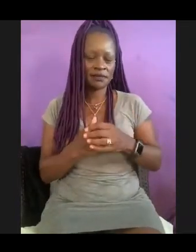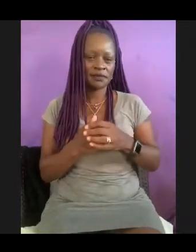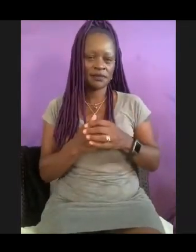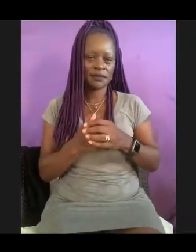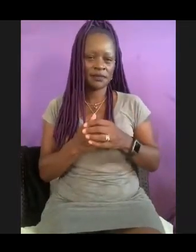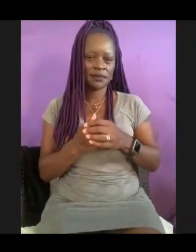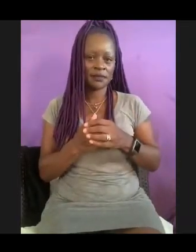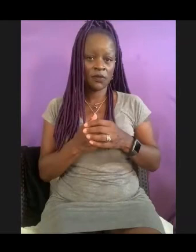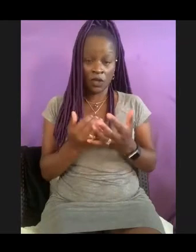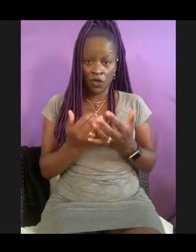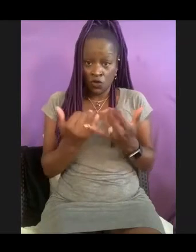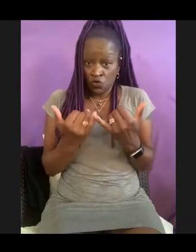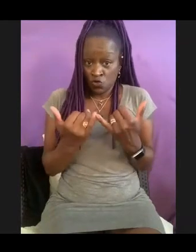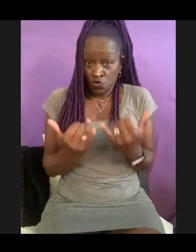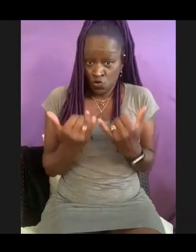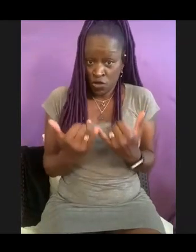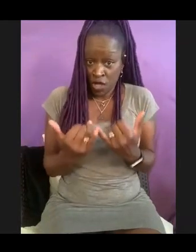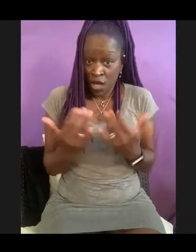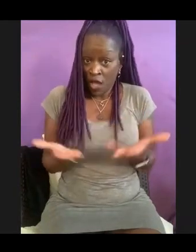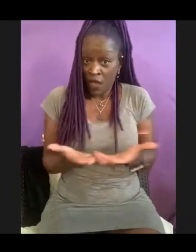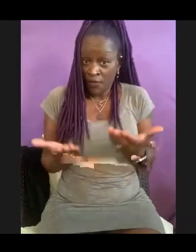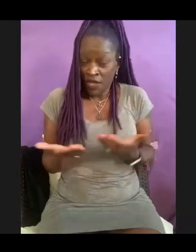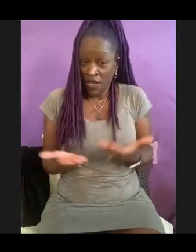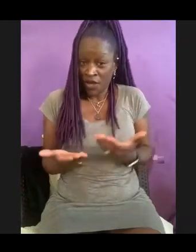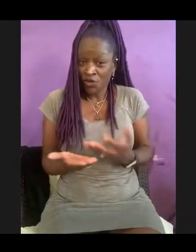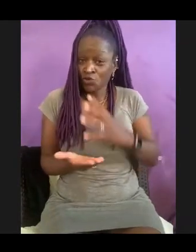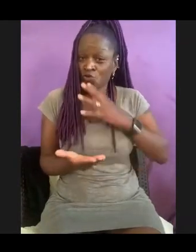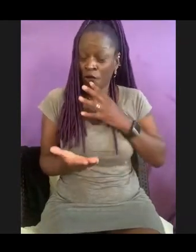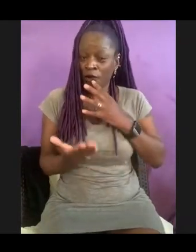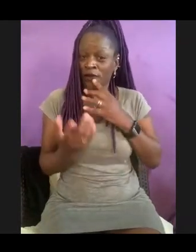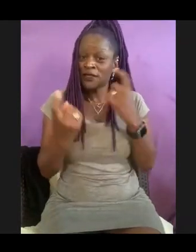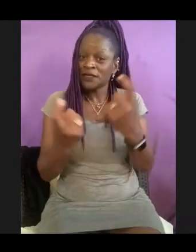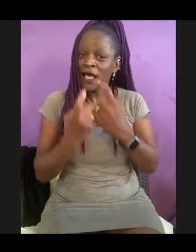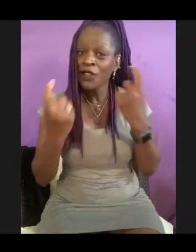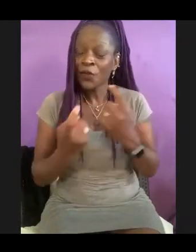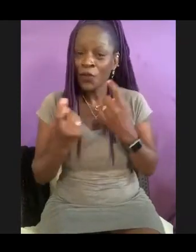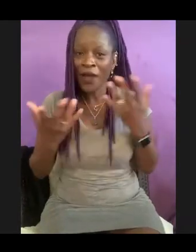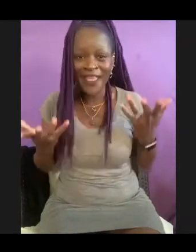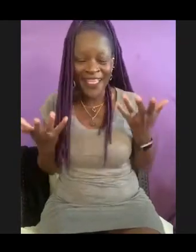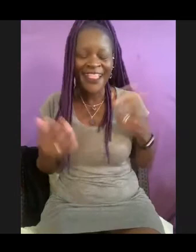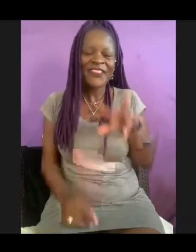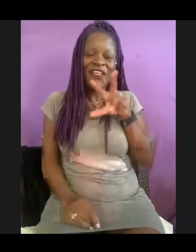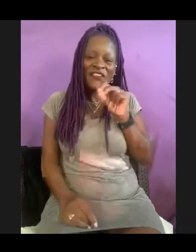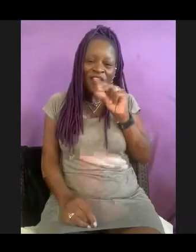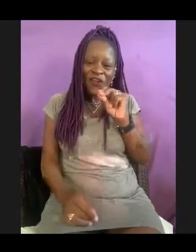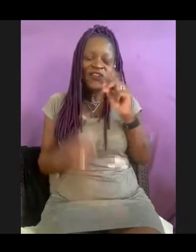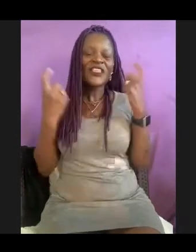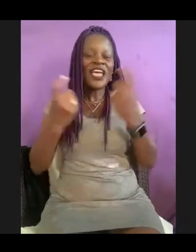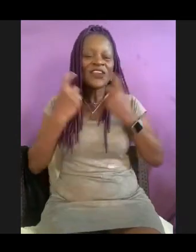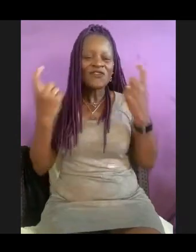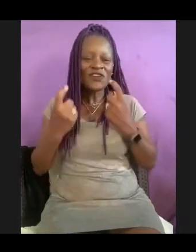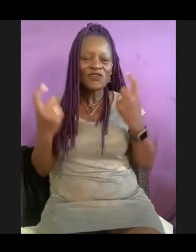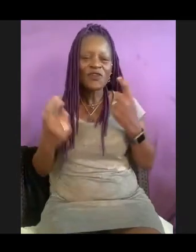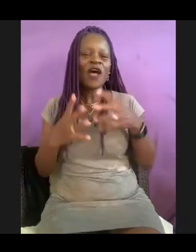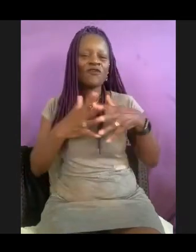Today, I'm here to talk about and celebrate the 30th anniversary of the Americans